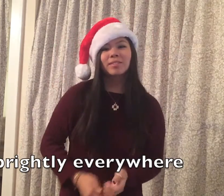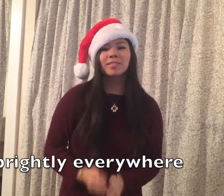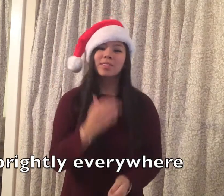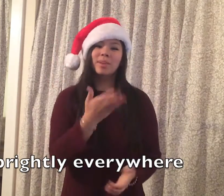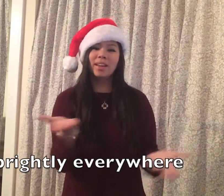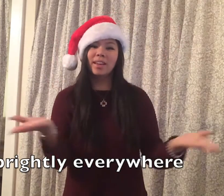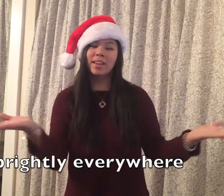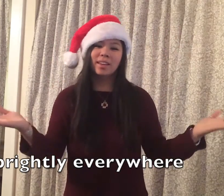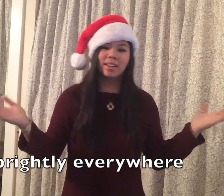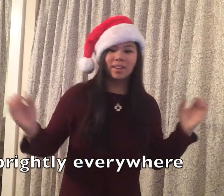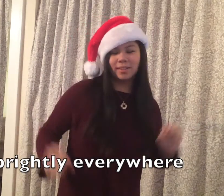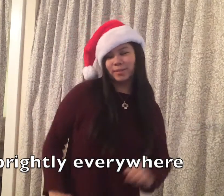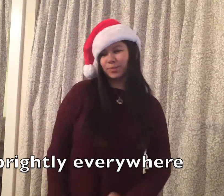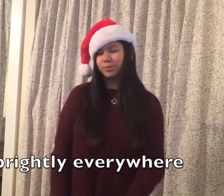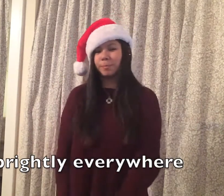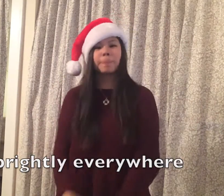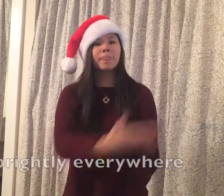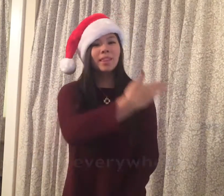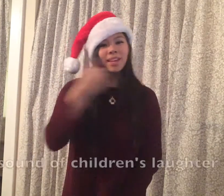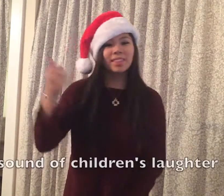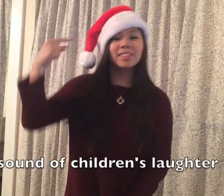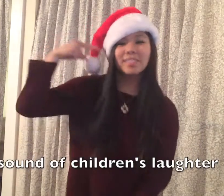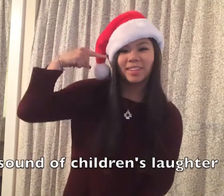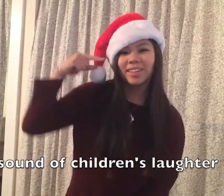Yeah Oh